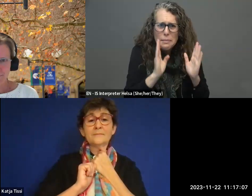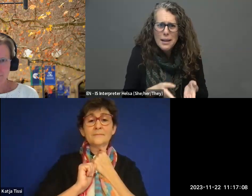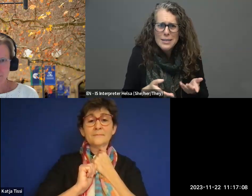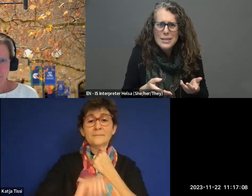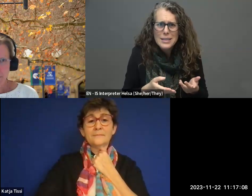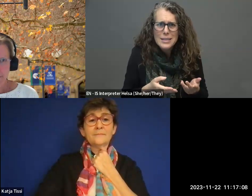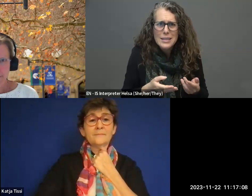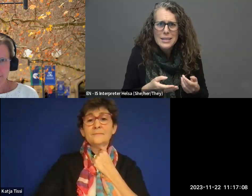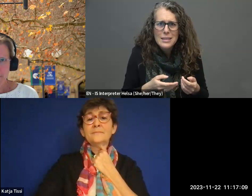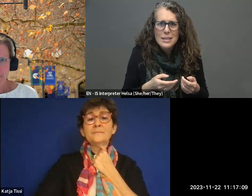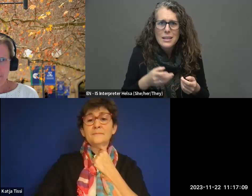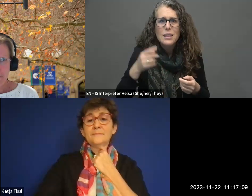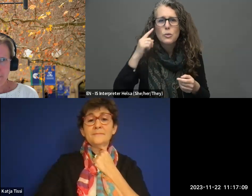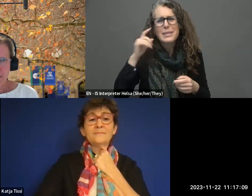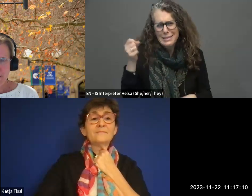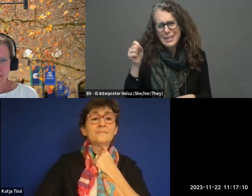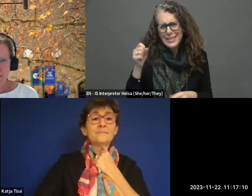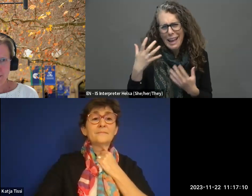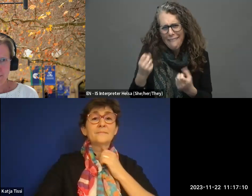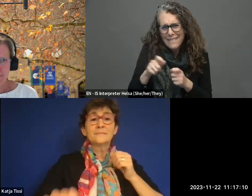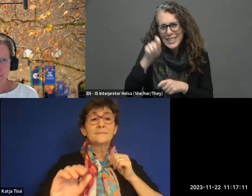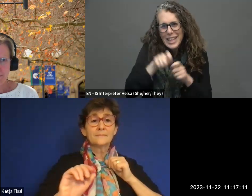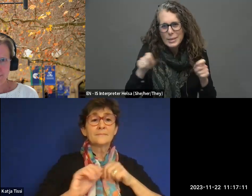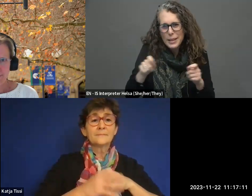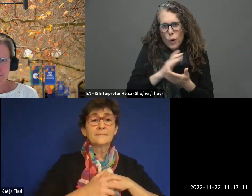Yeah, there are assessments.